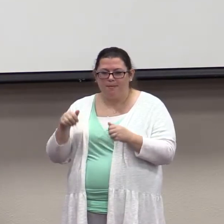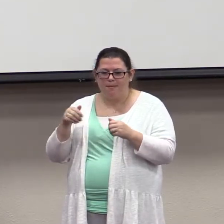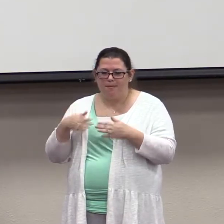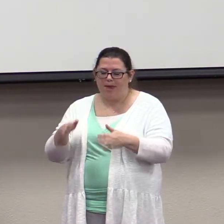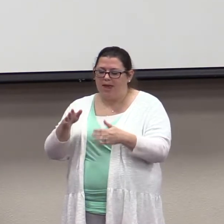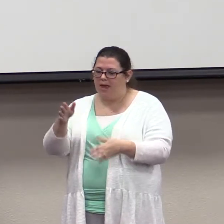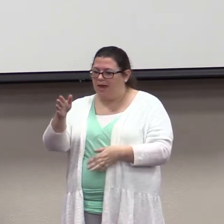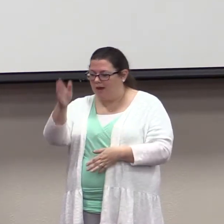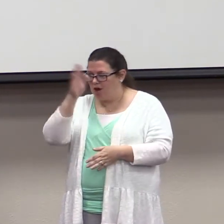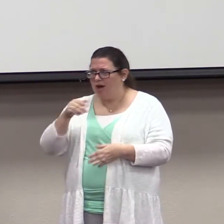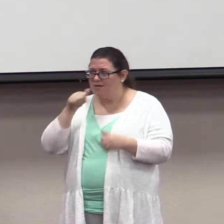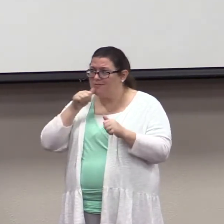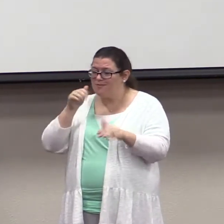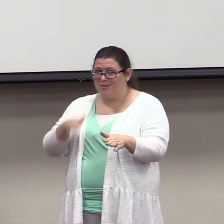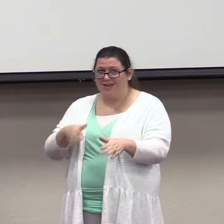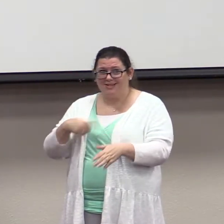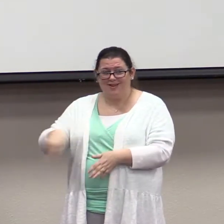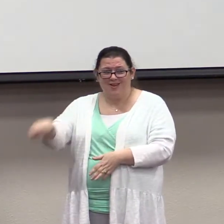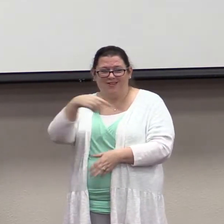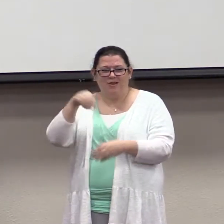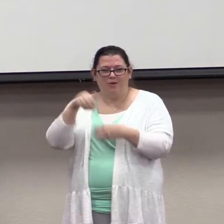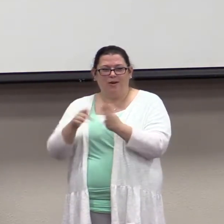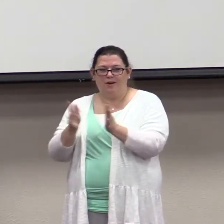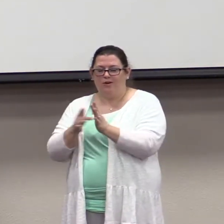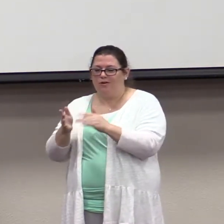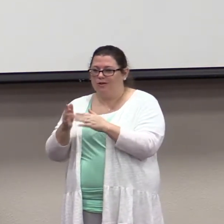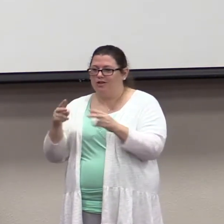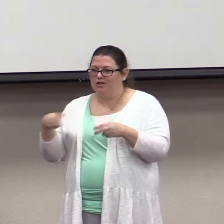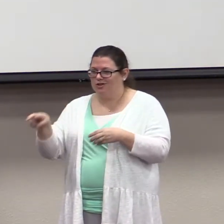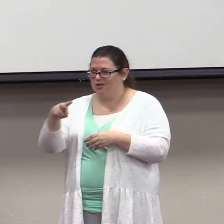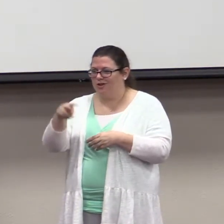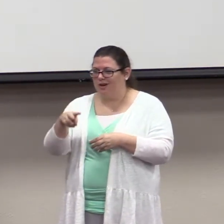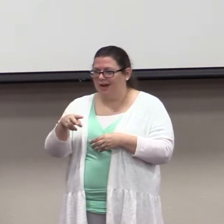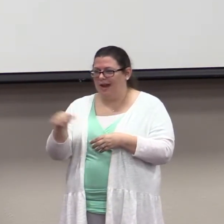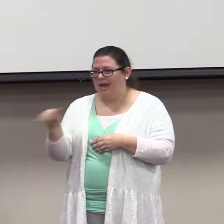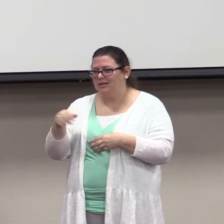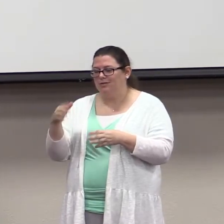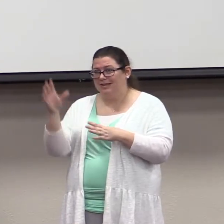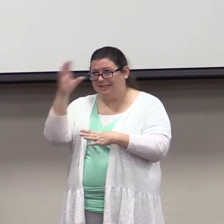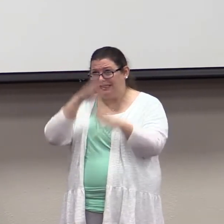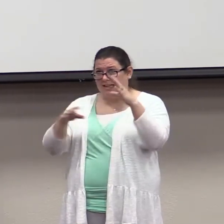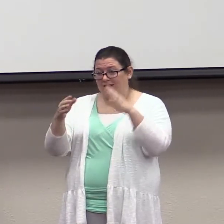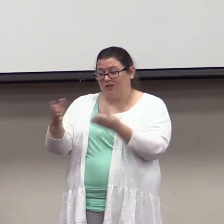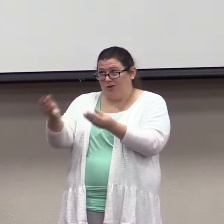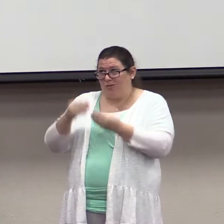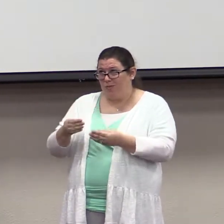every one of you in your Christian journey as we seek to bring the Word of God to this sin-darkened world.